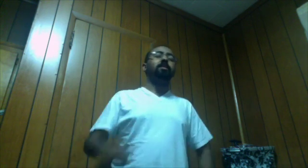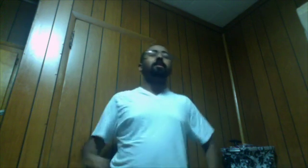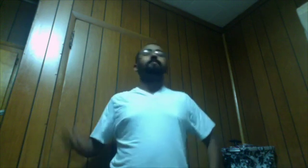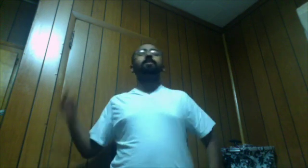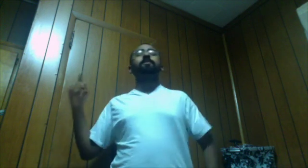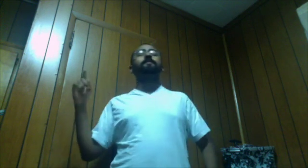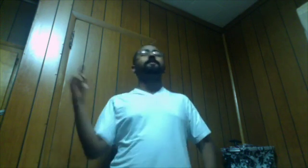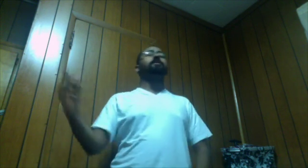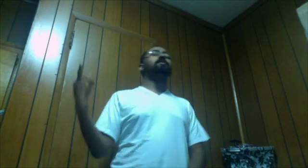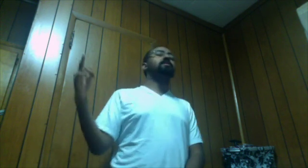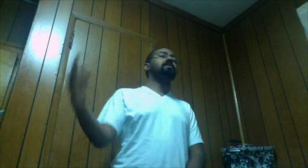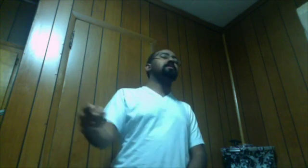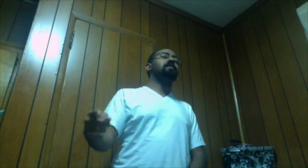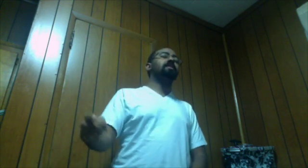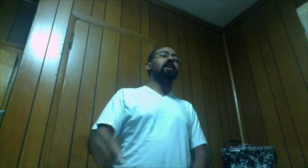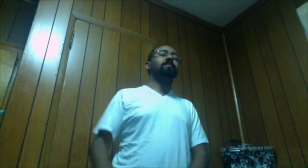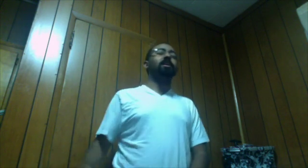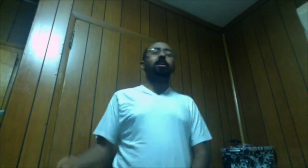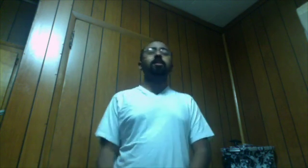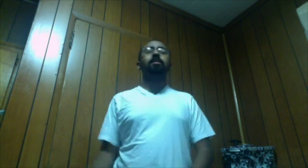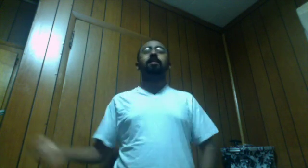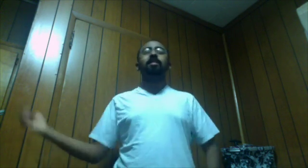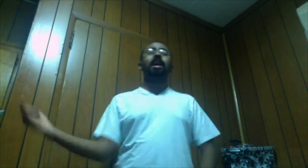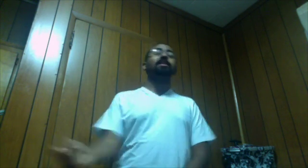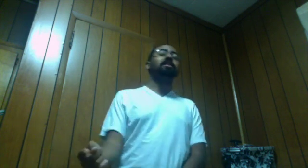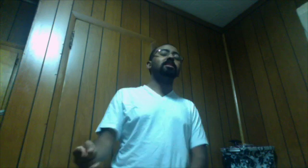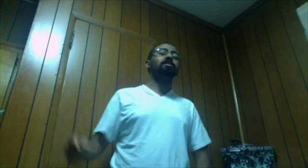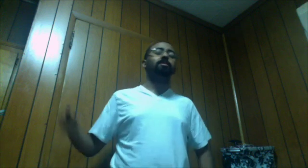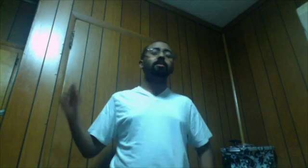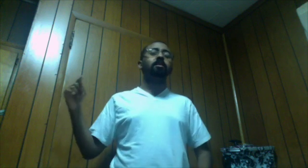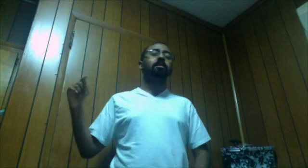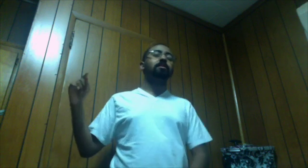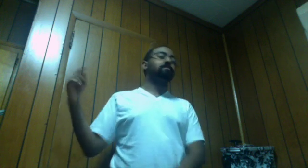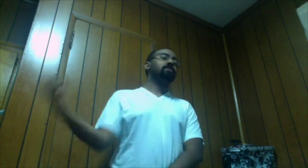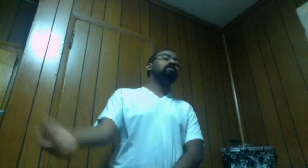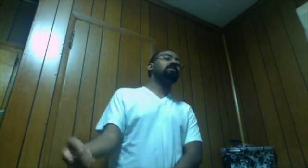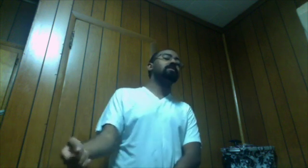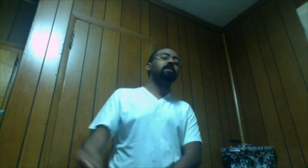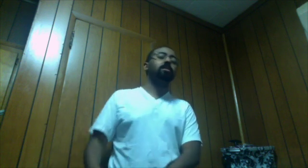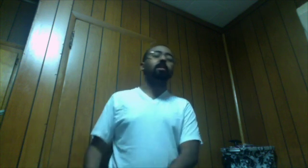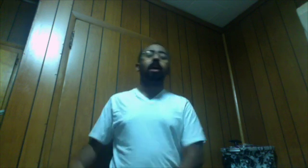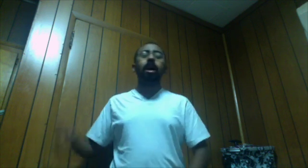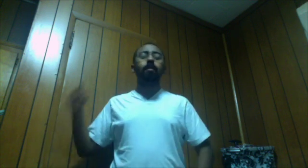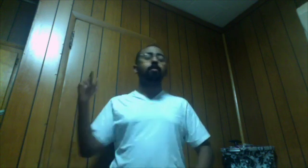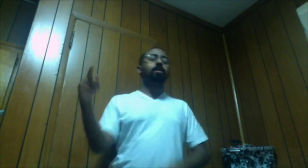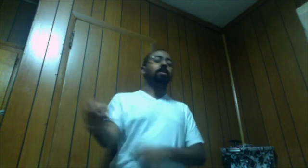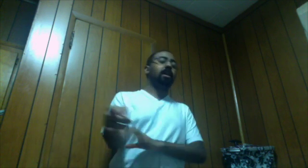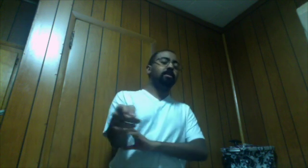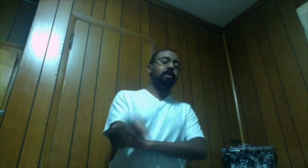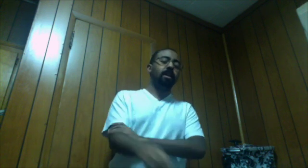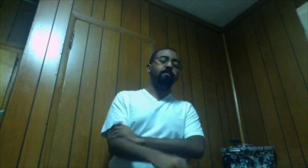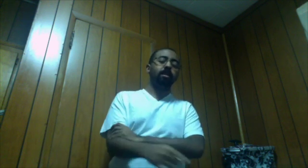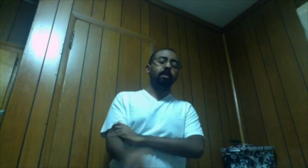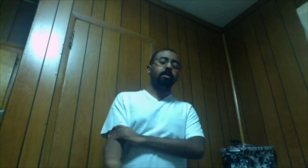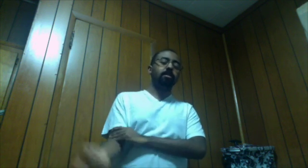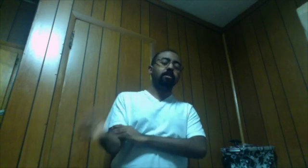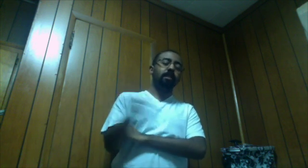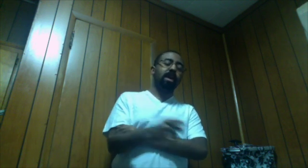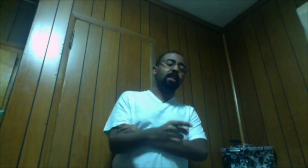but the first season of the anime aired last year or 2 years ago, I will count that because some anime